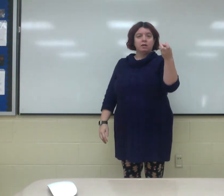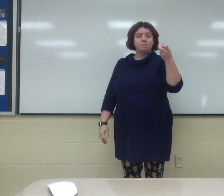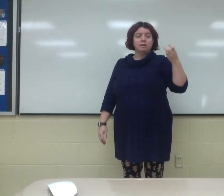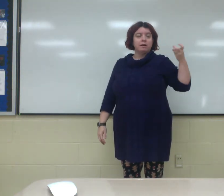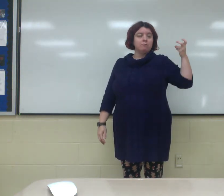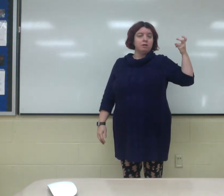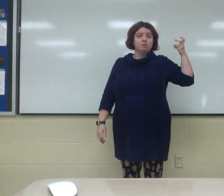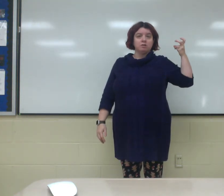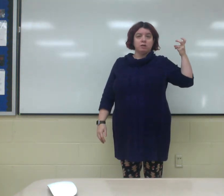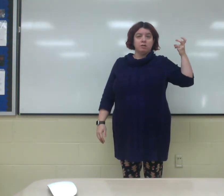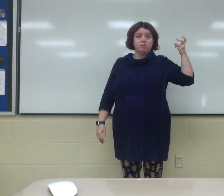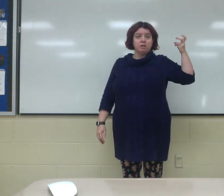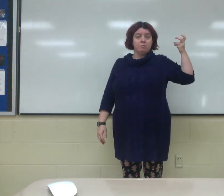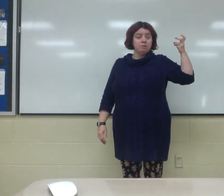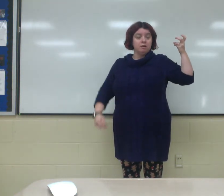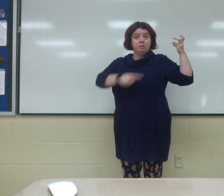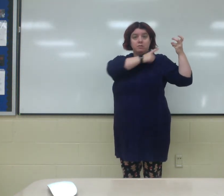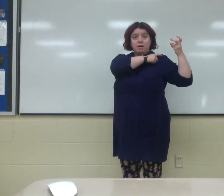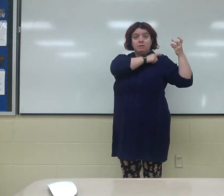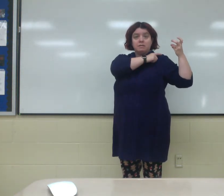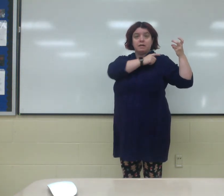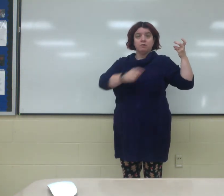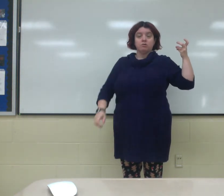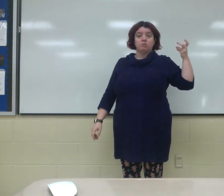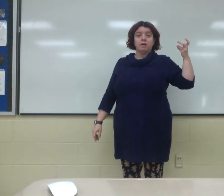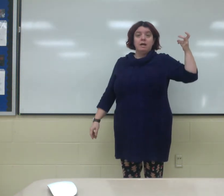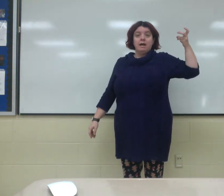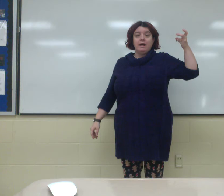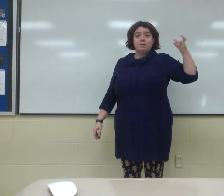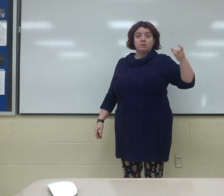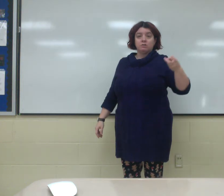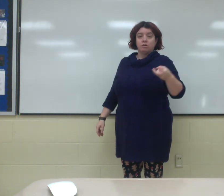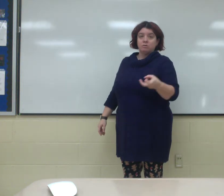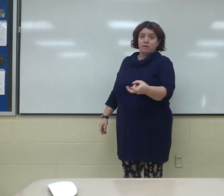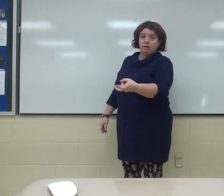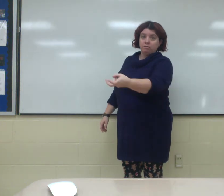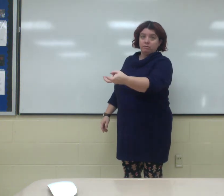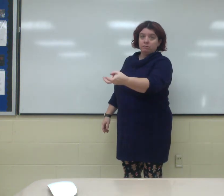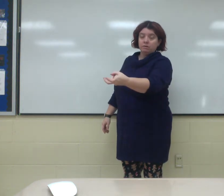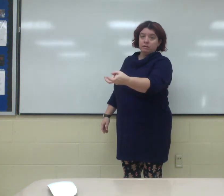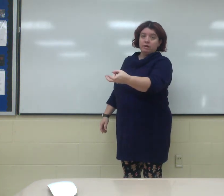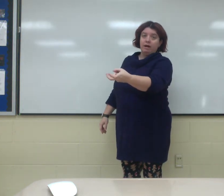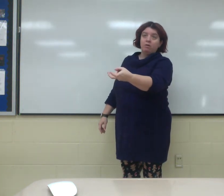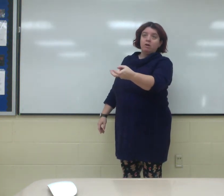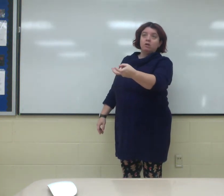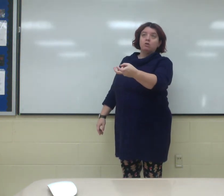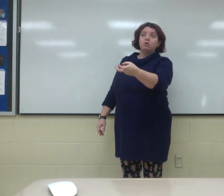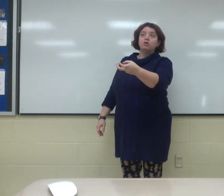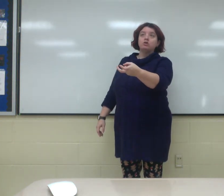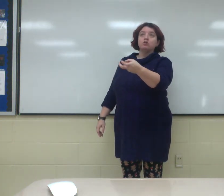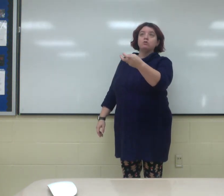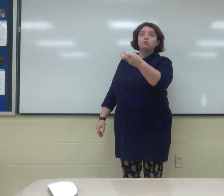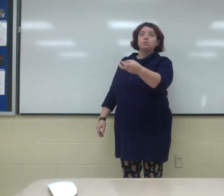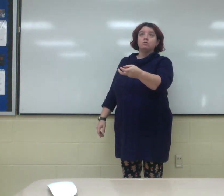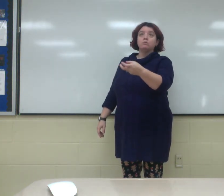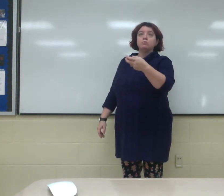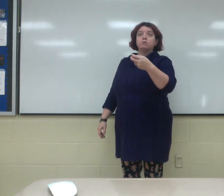upside down V, you start it here at the top of your heel, at the dominant side of your shoulder, and it just goes down. Now, could you use